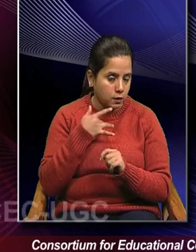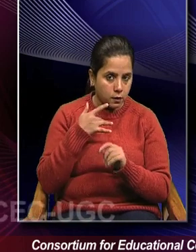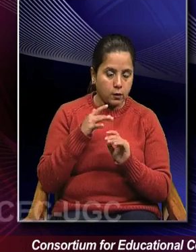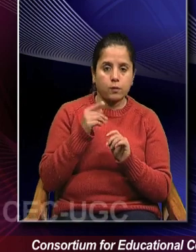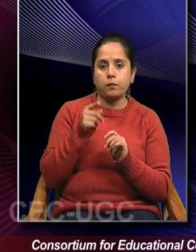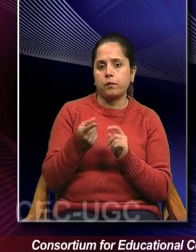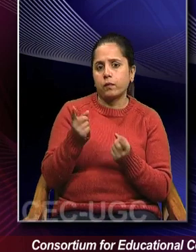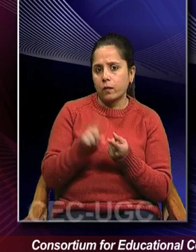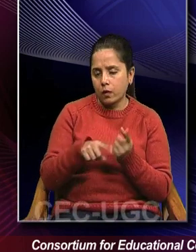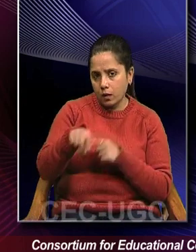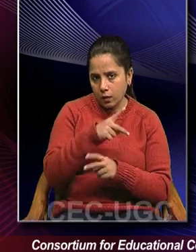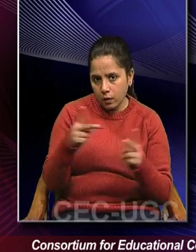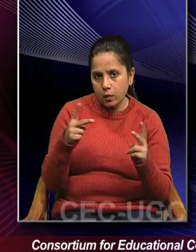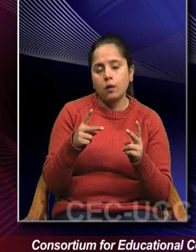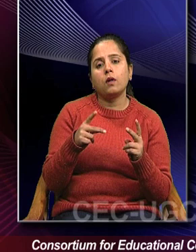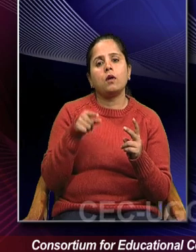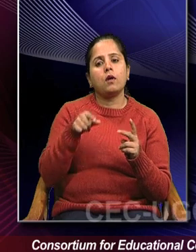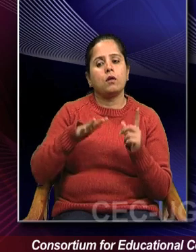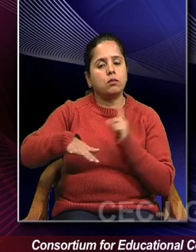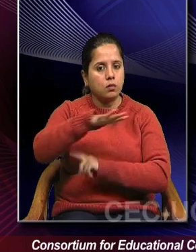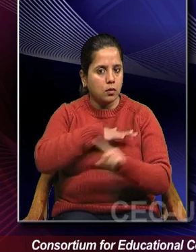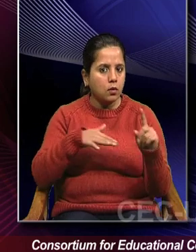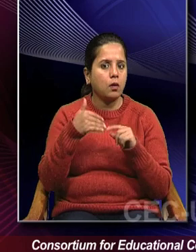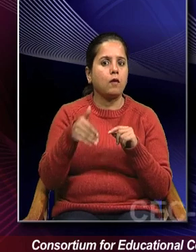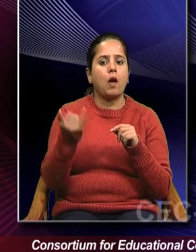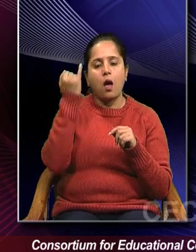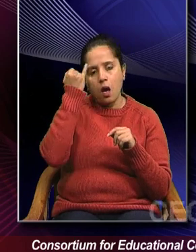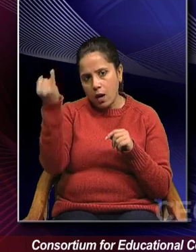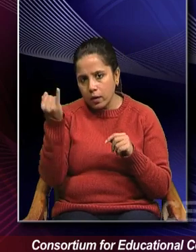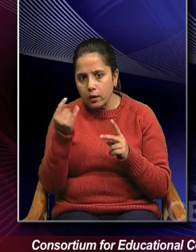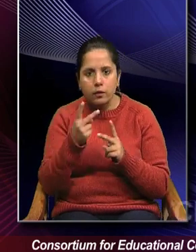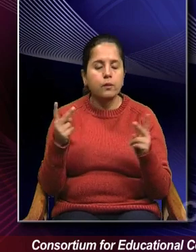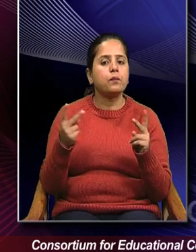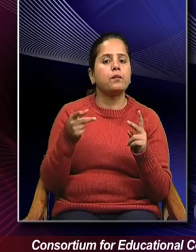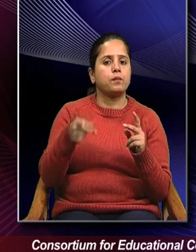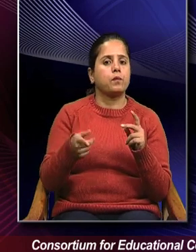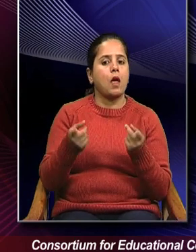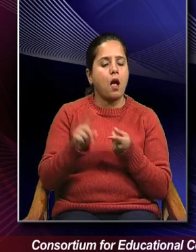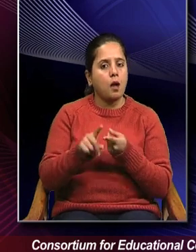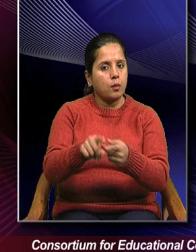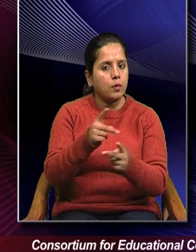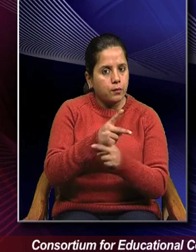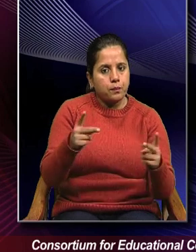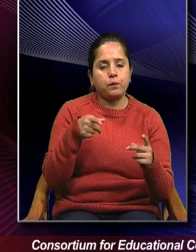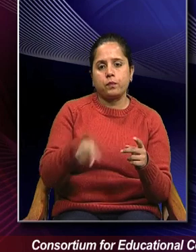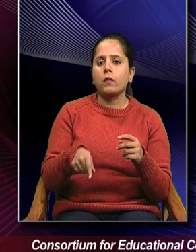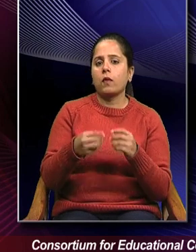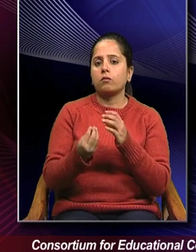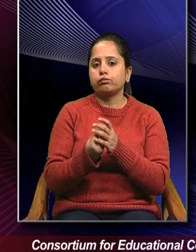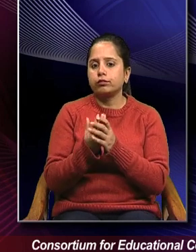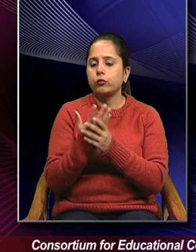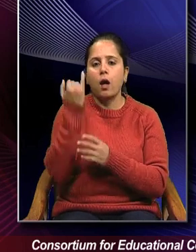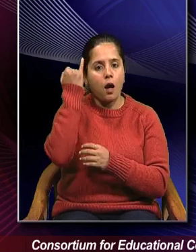place in this kind of atmosphere, in this kind of an idea which was taking place, or it was germinating in that